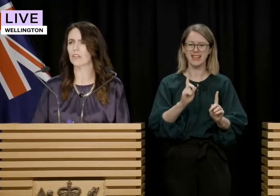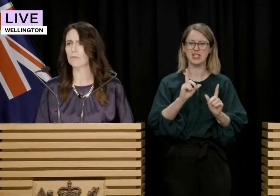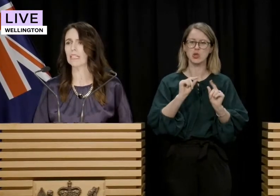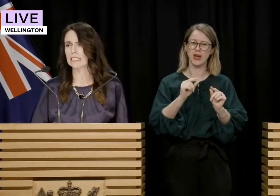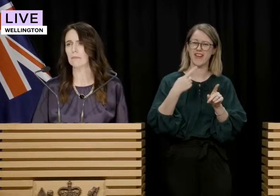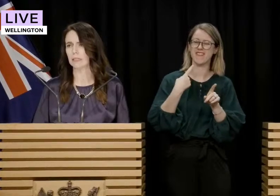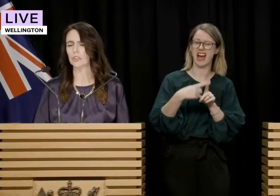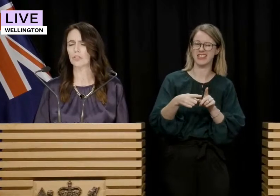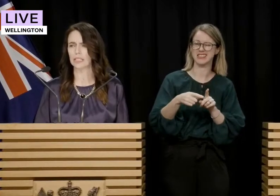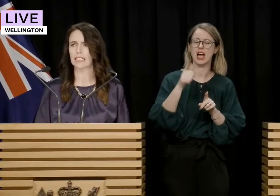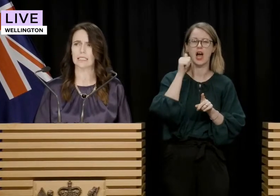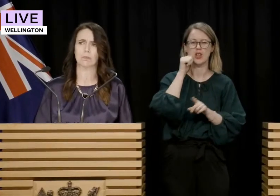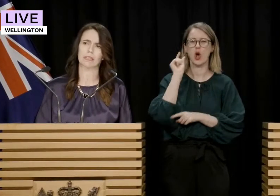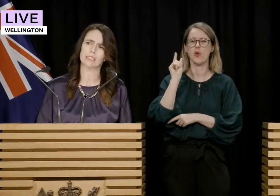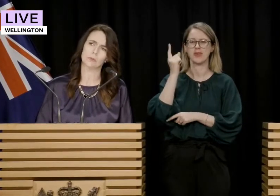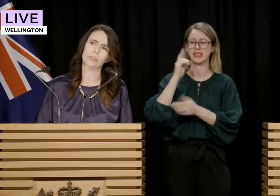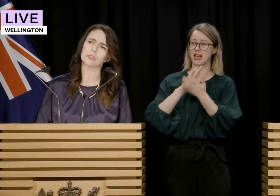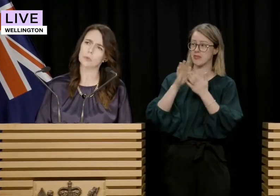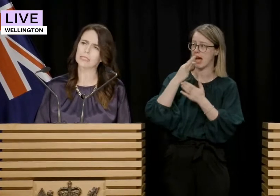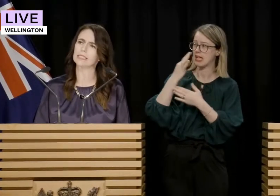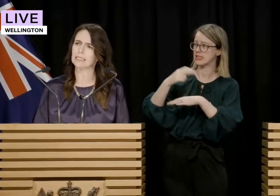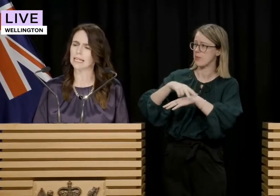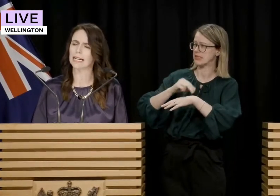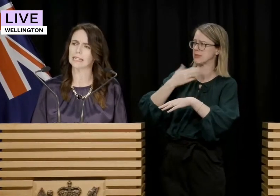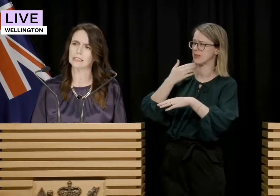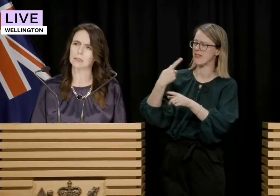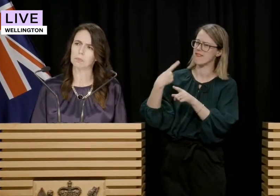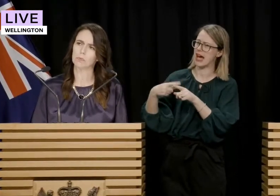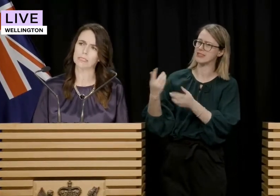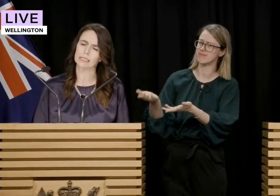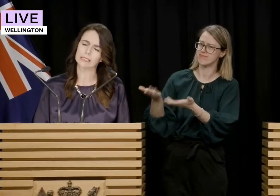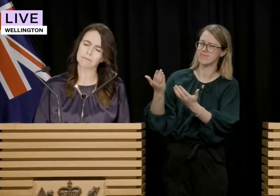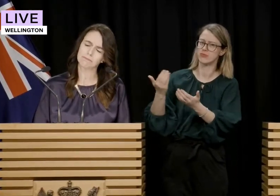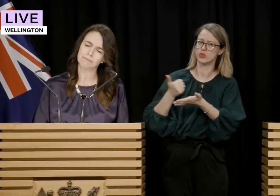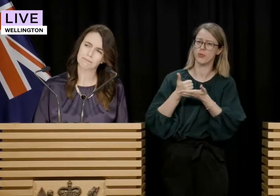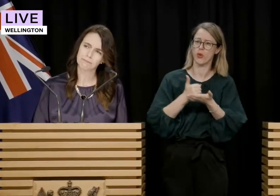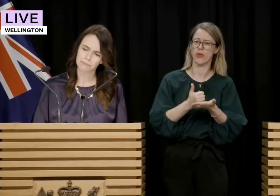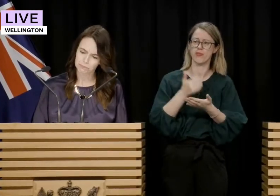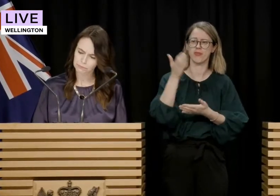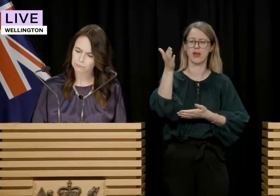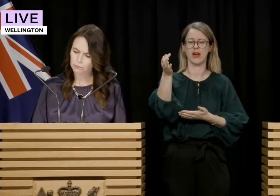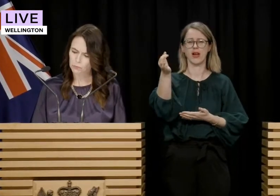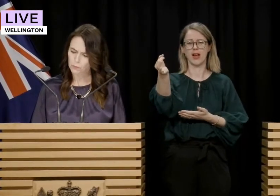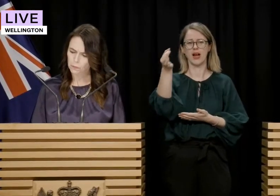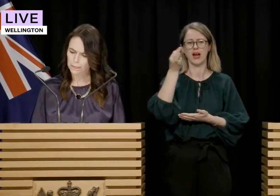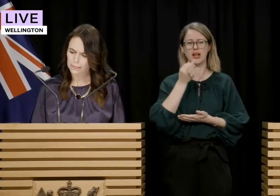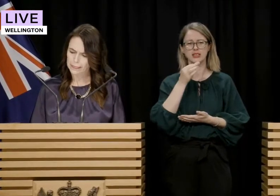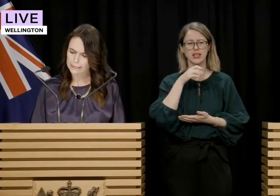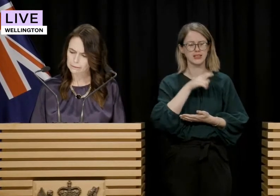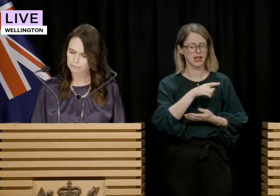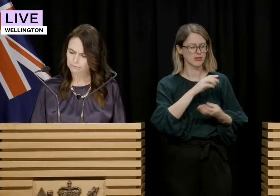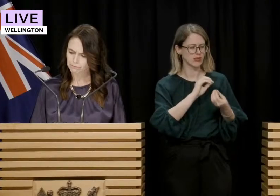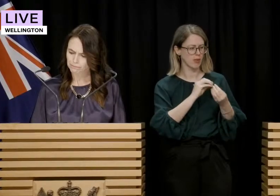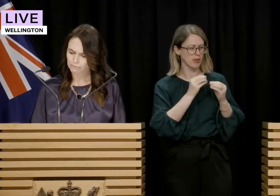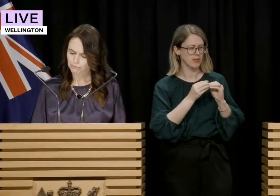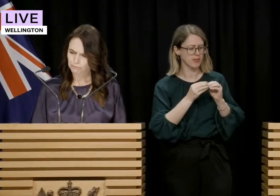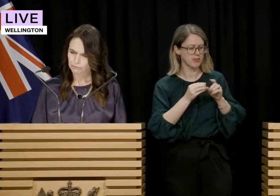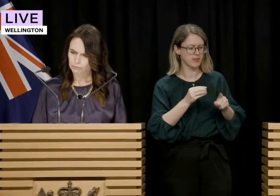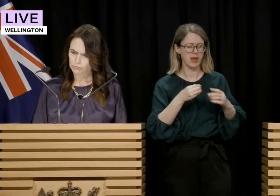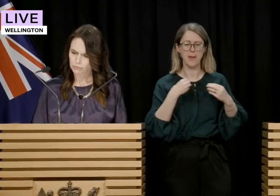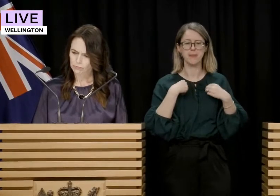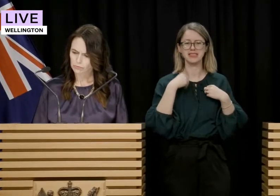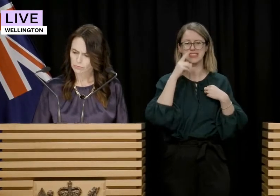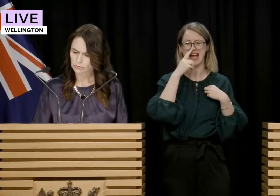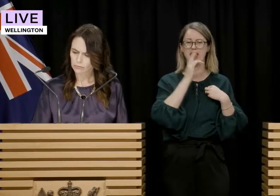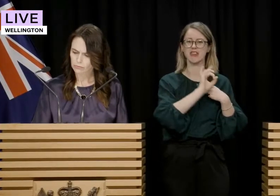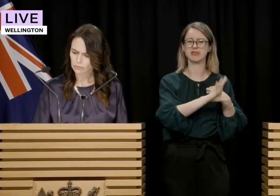quickly, I know Minister Hipkins certainly asked the police to work as quickly as they can to support business. Is part of the problem, though, the fact that businesses can't apply?